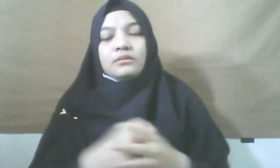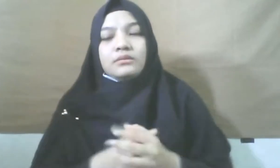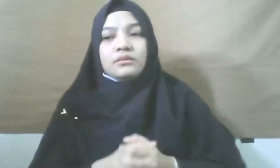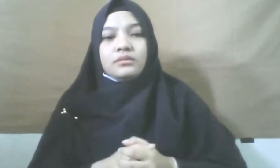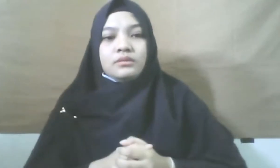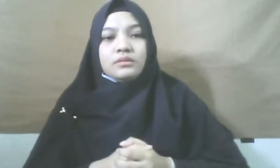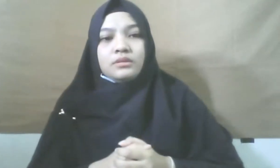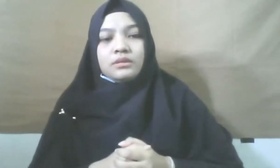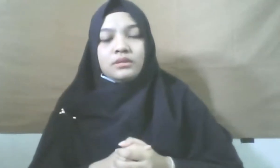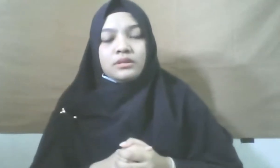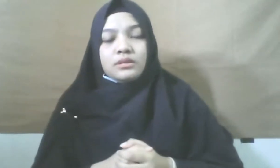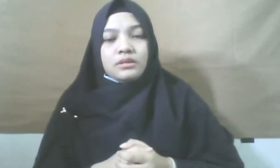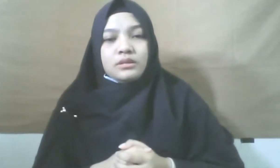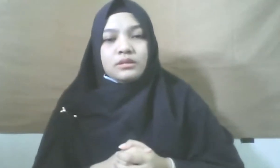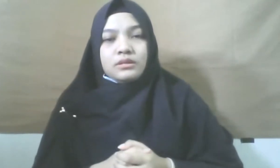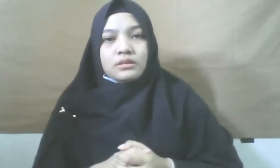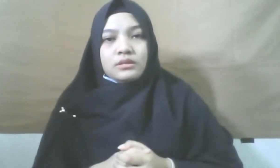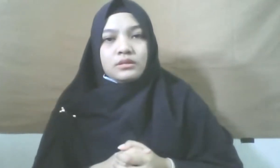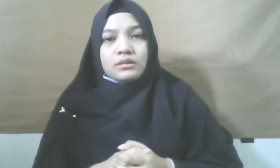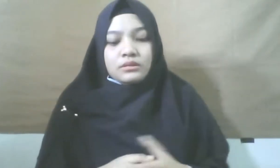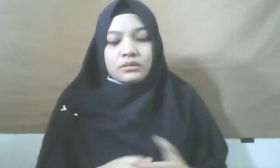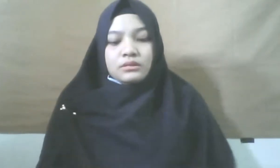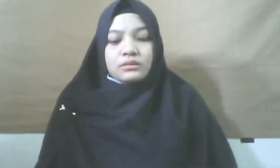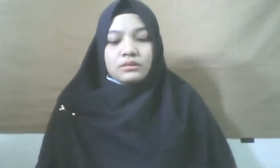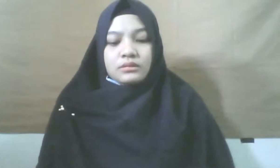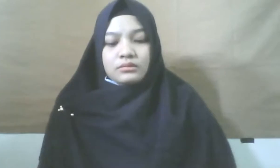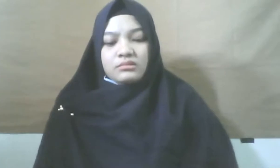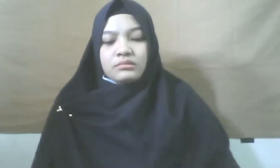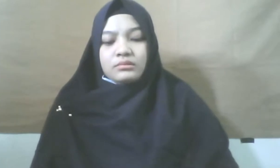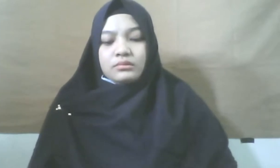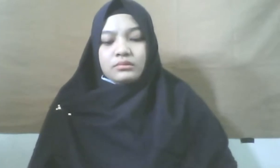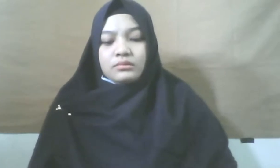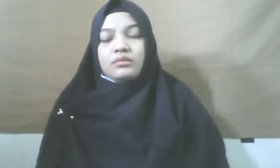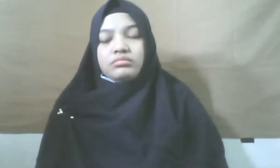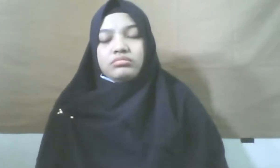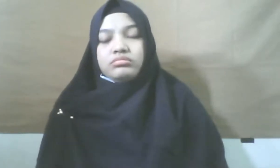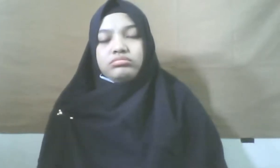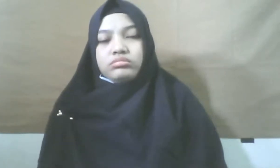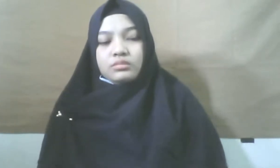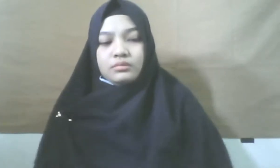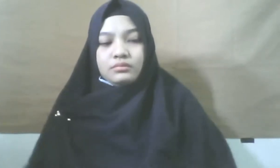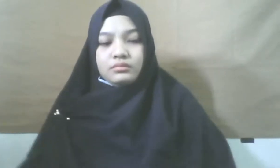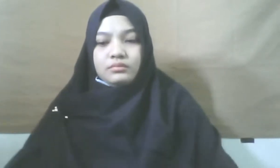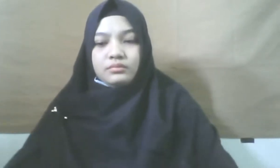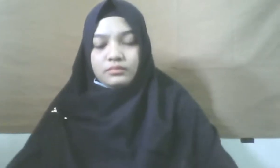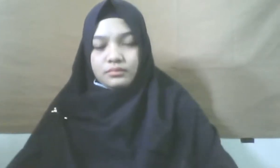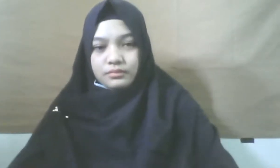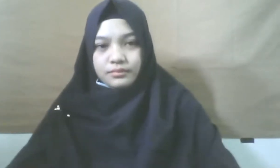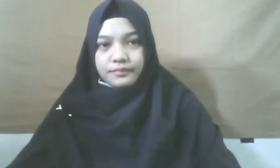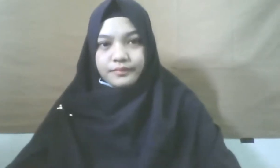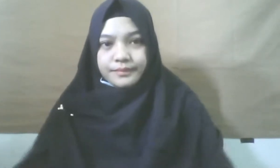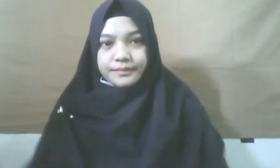Okay. Anyone wants to respond to this? Najmah, you have...